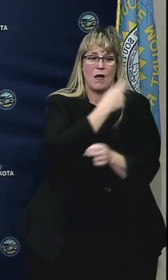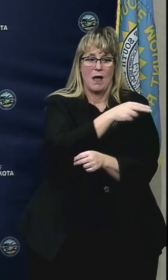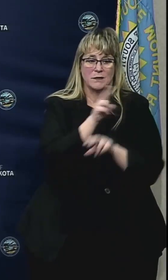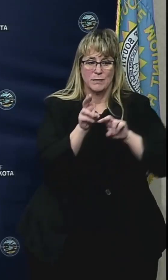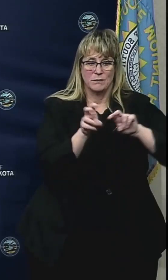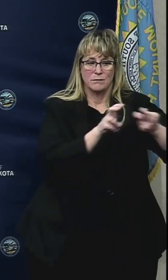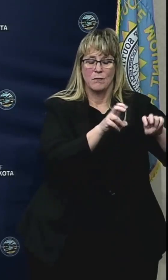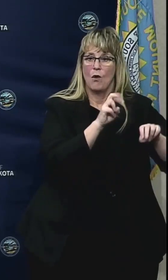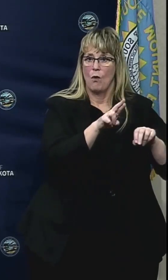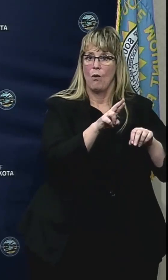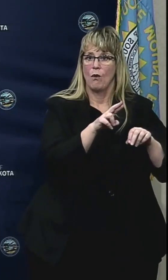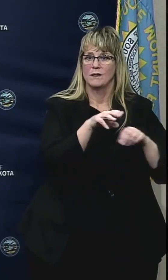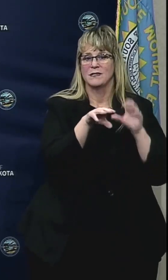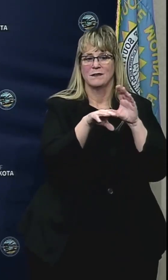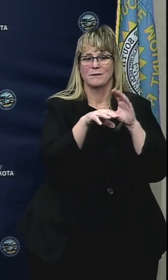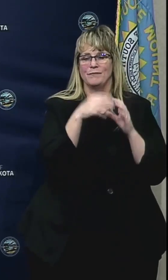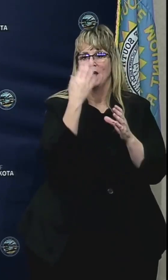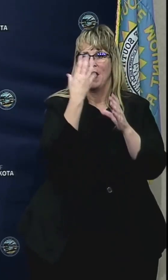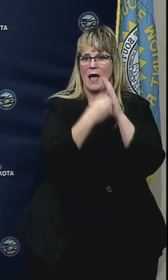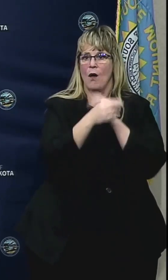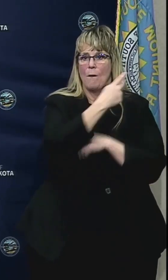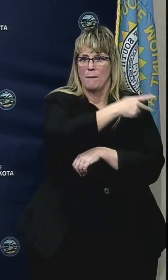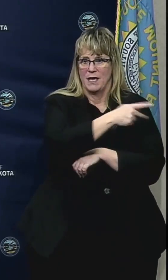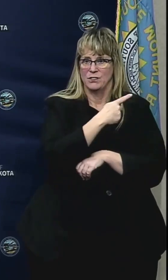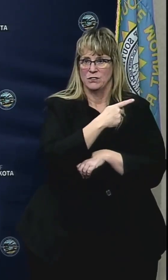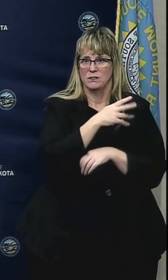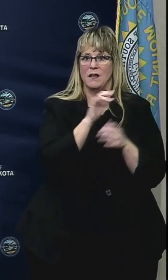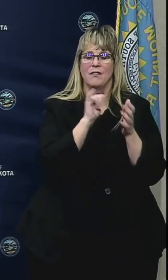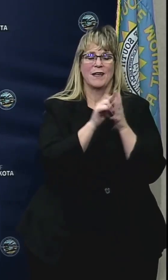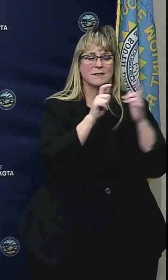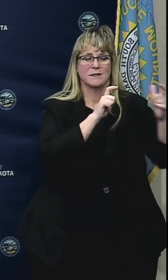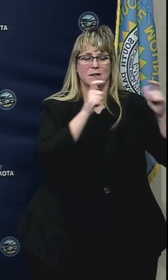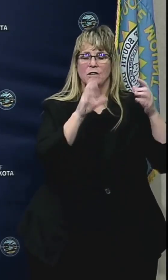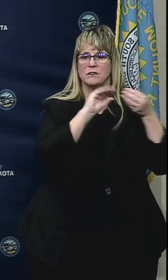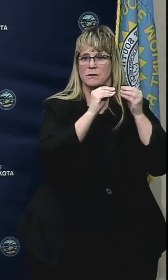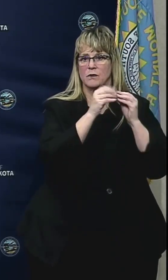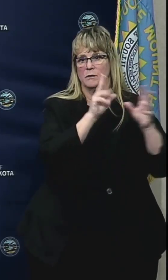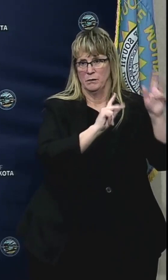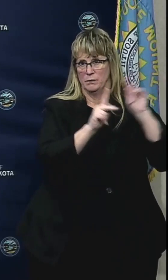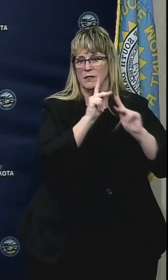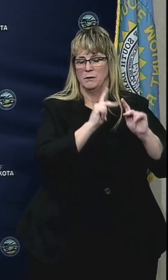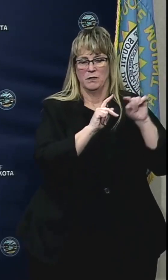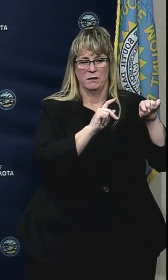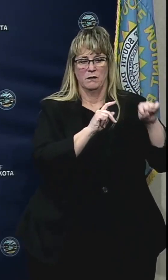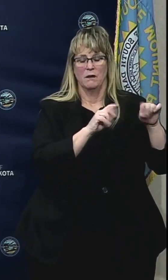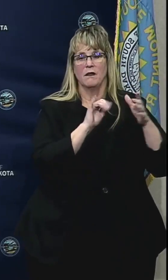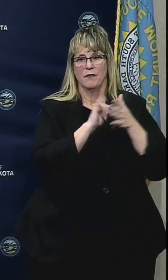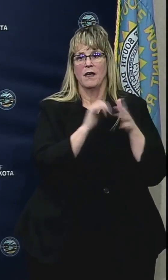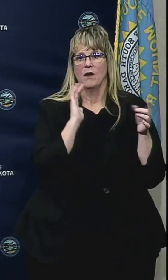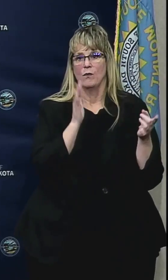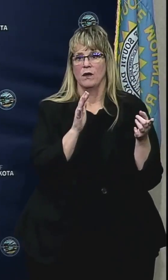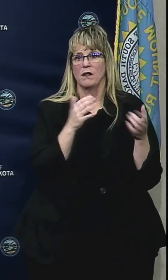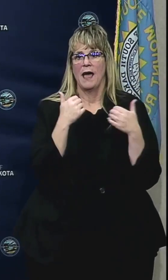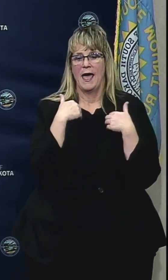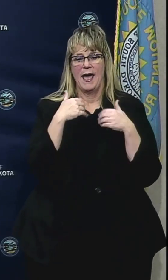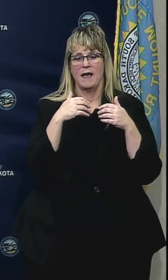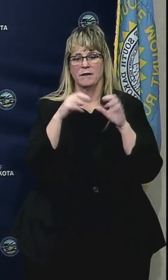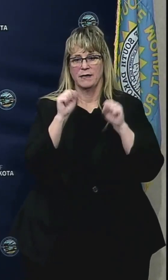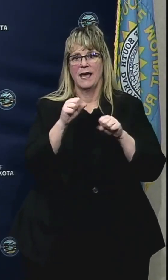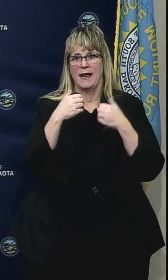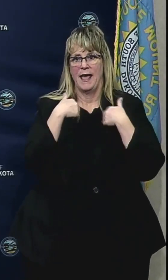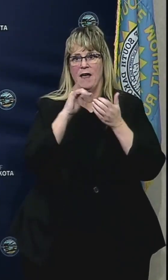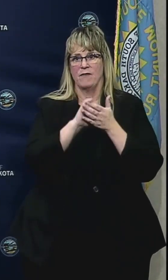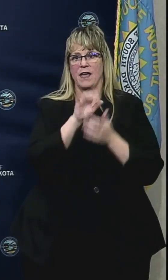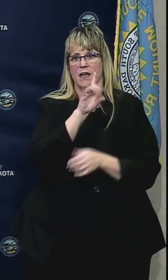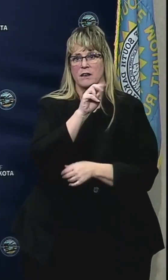or can be served on an outpatient basis. That is by far the largest number of people that will have access to this